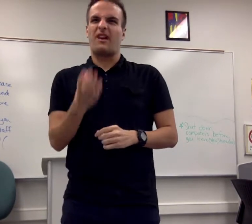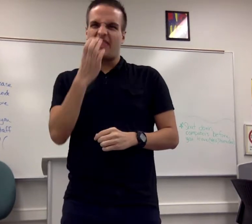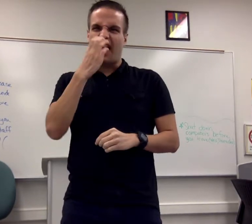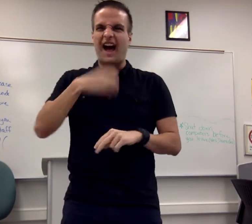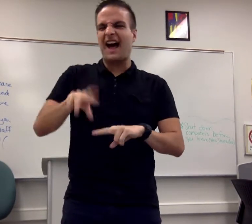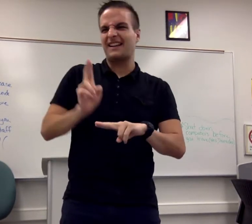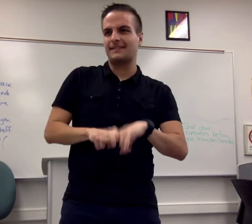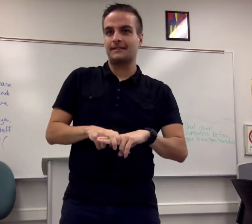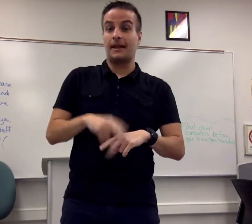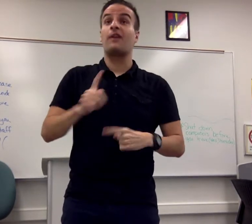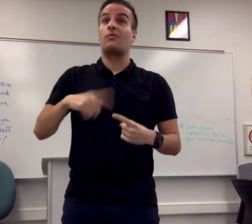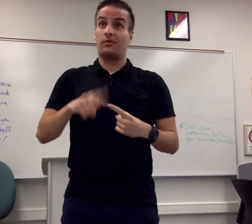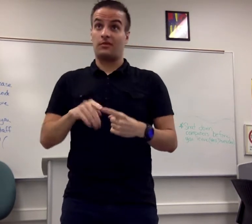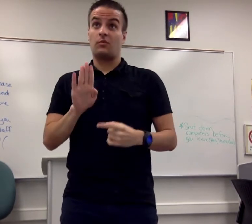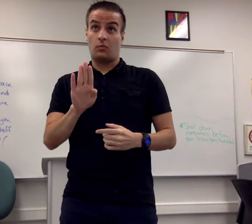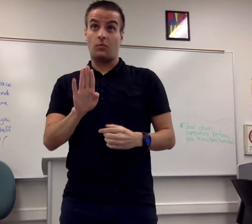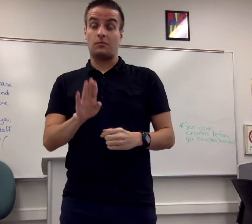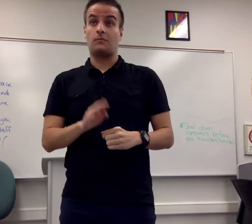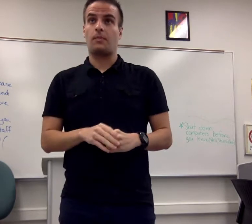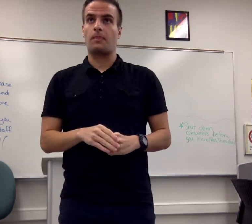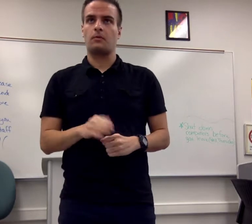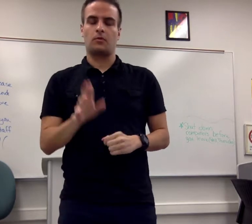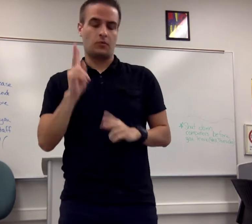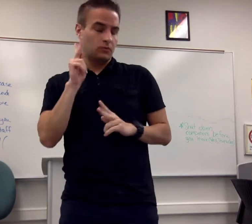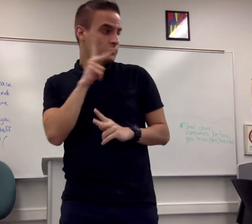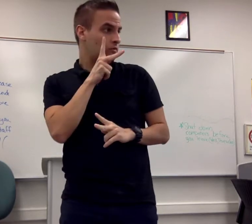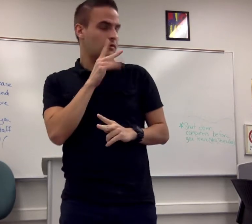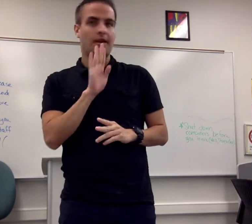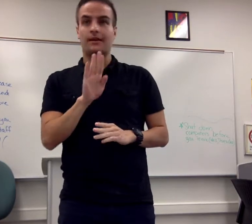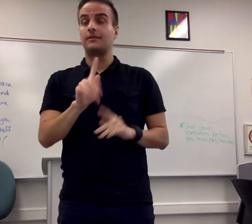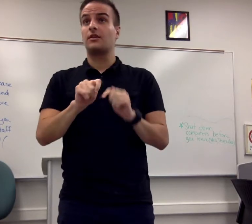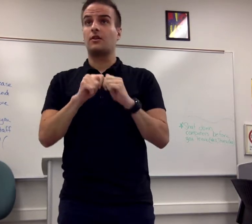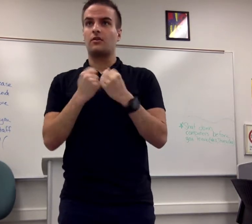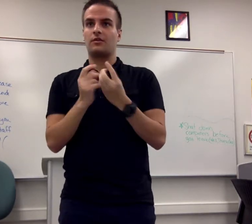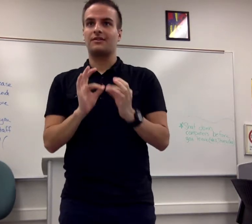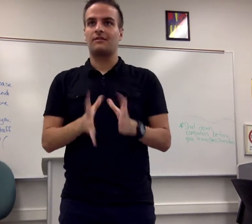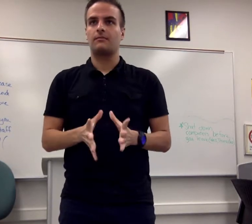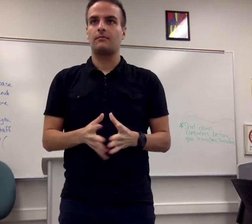it comes time to switch, you look over and find your team interpreter sleeping.